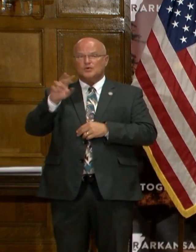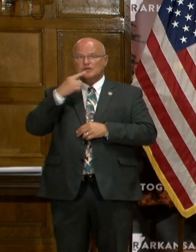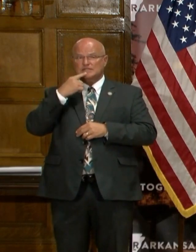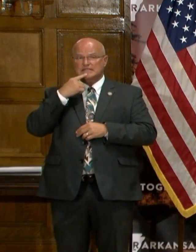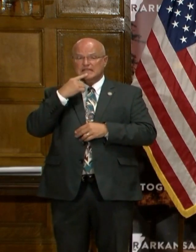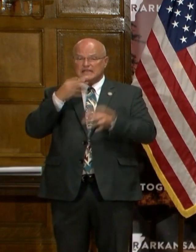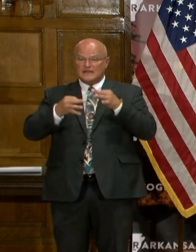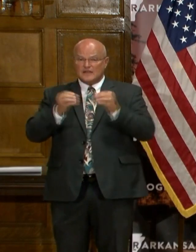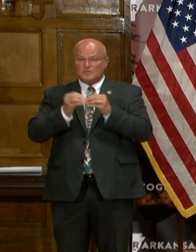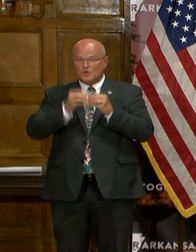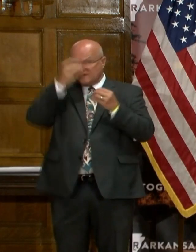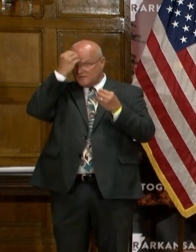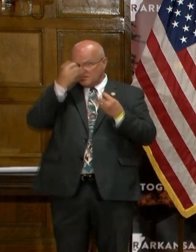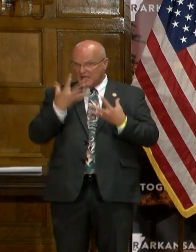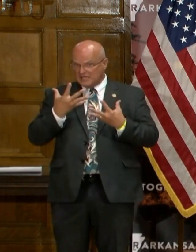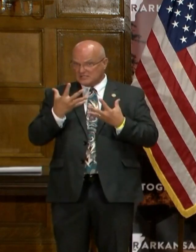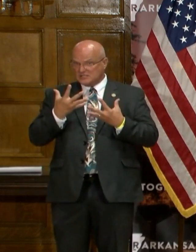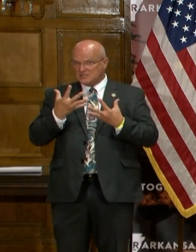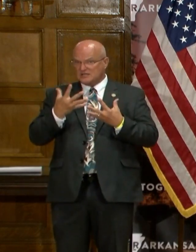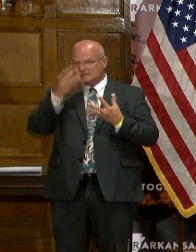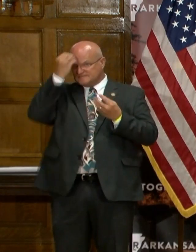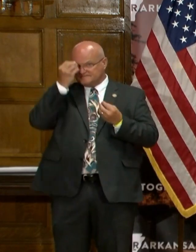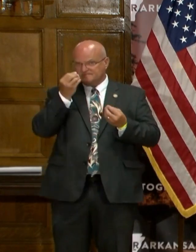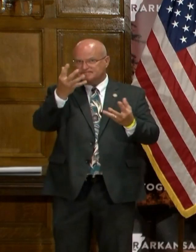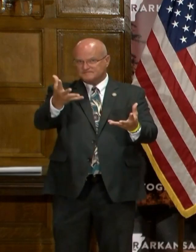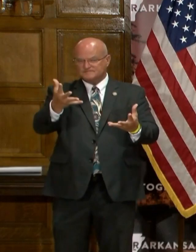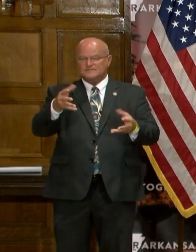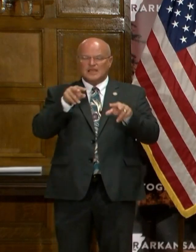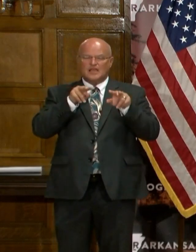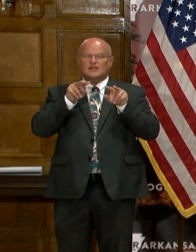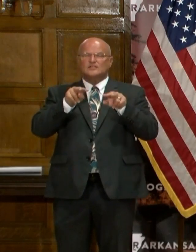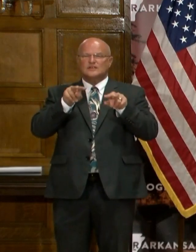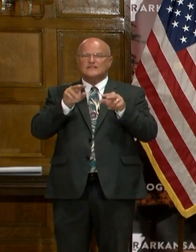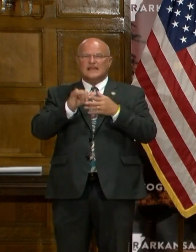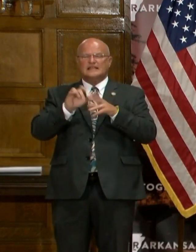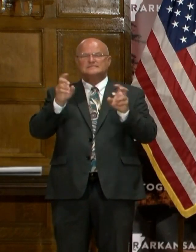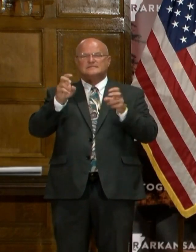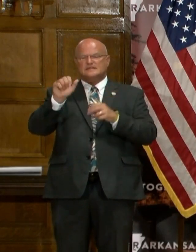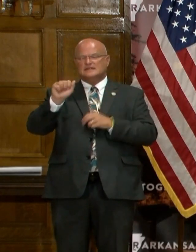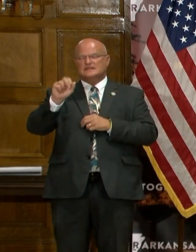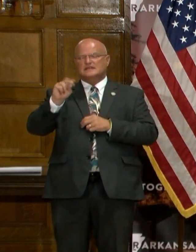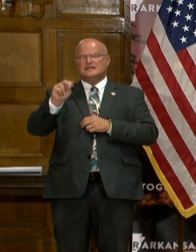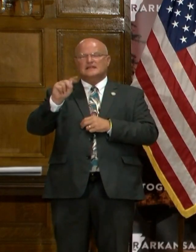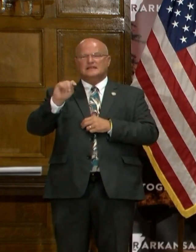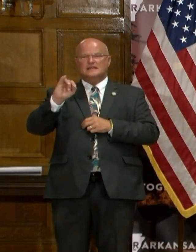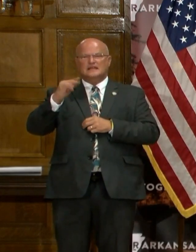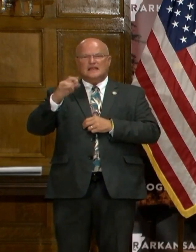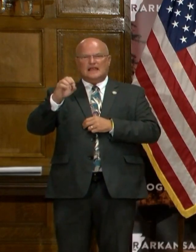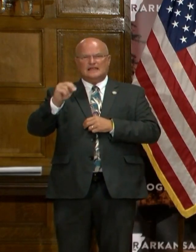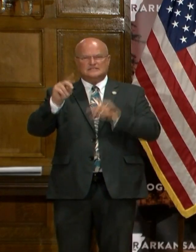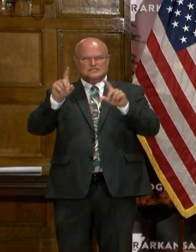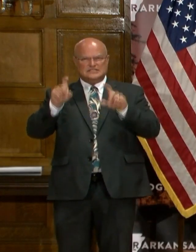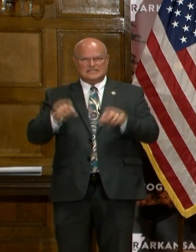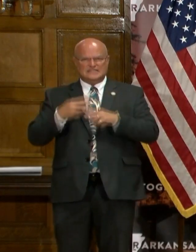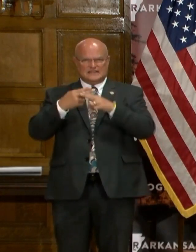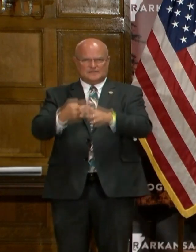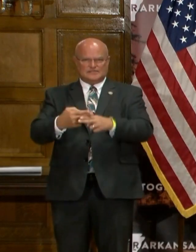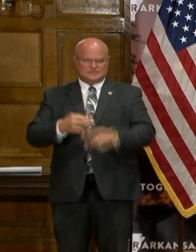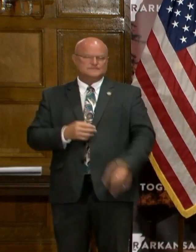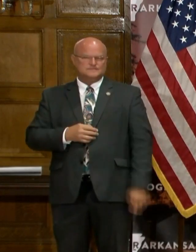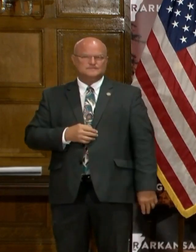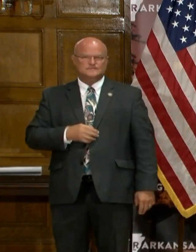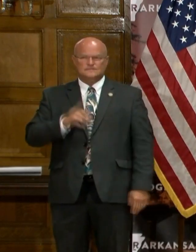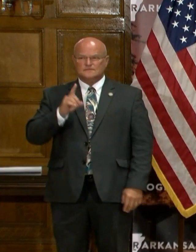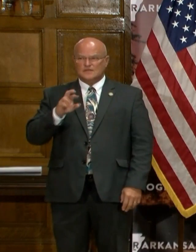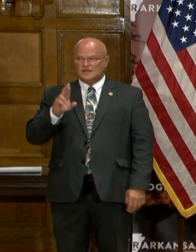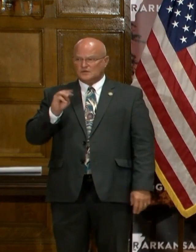additional information that comes in, then we can look at that in terms of the antigen testing that they're referencing.